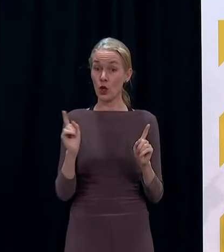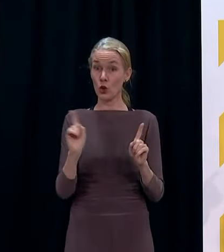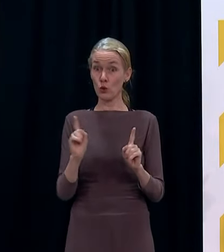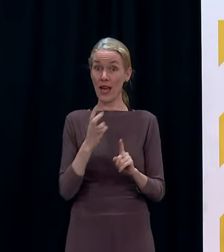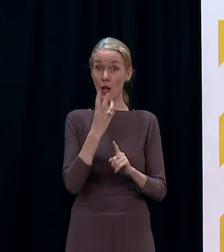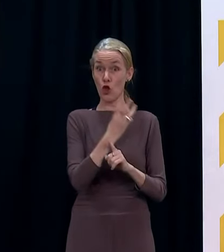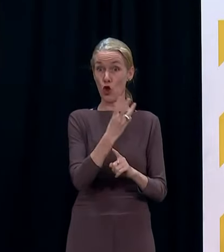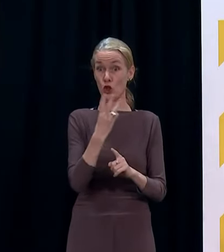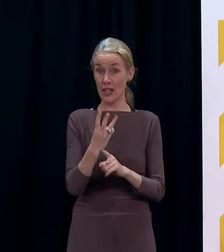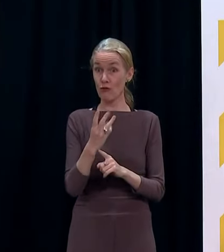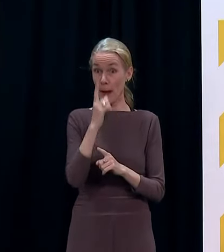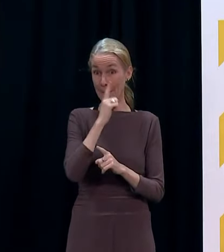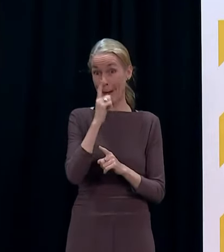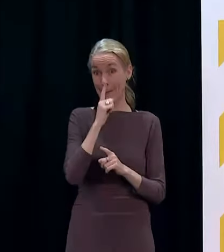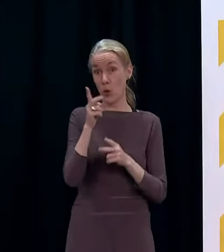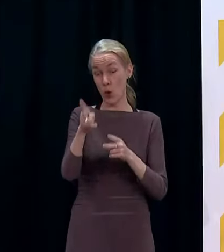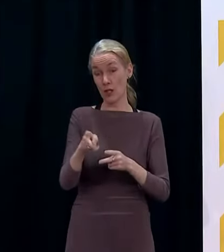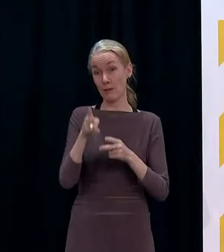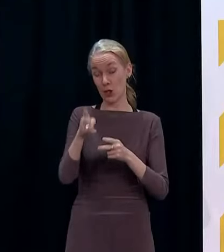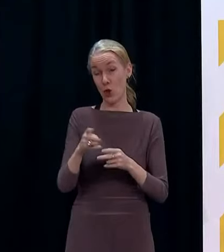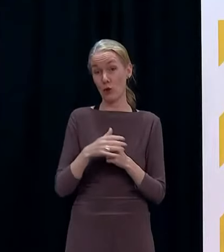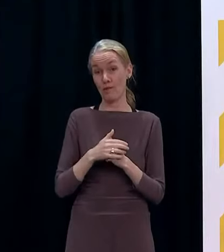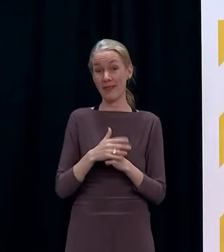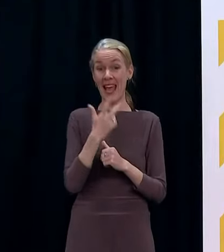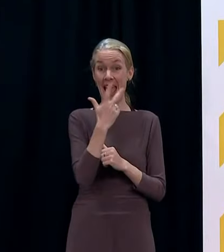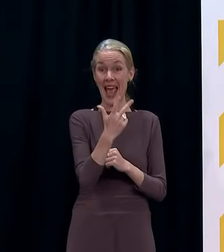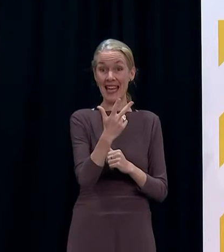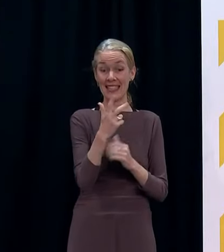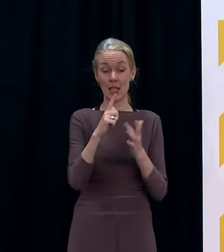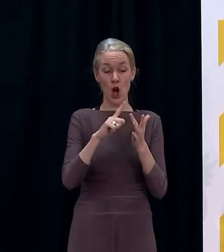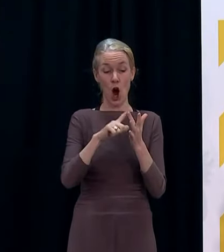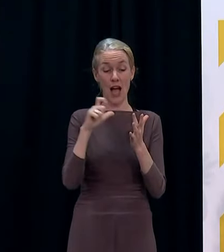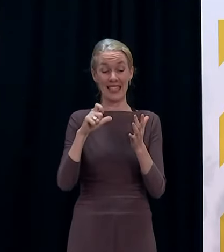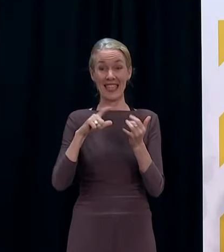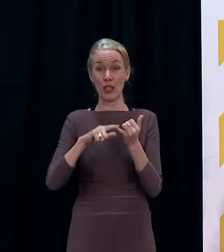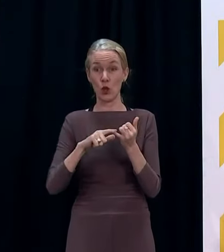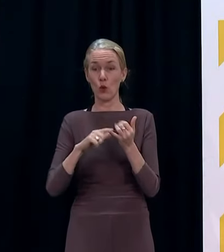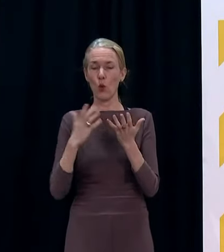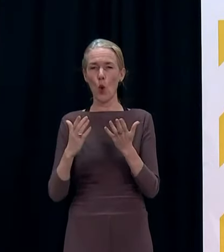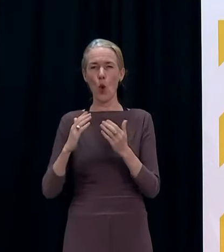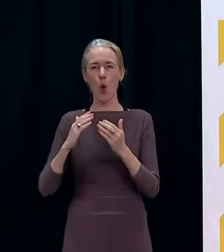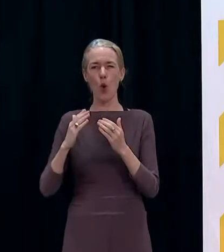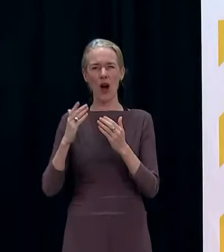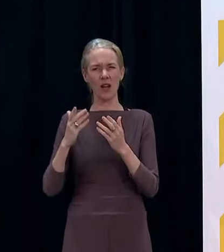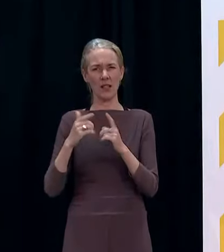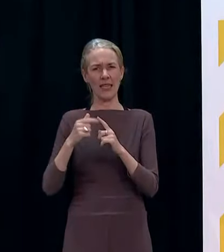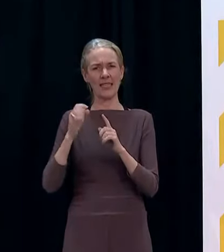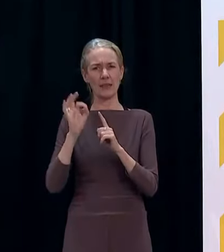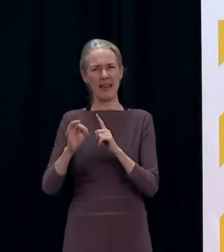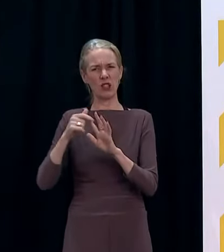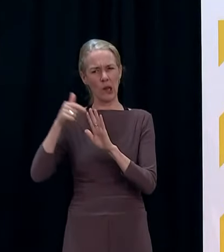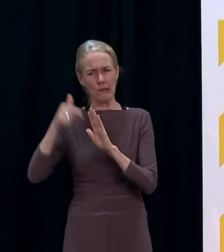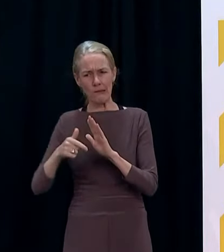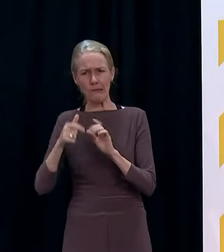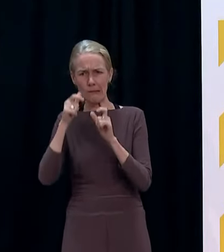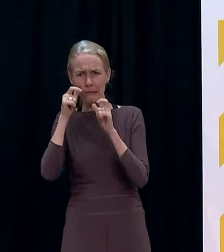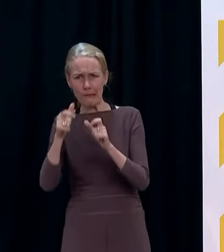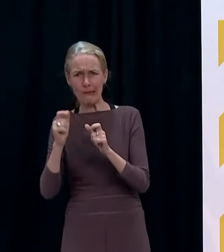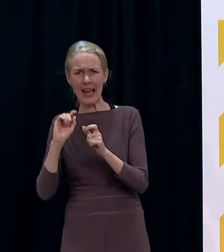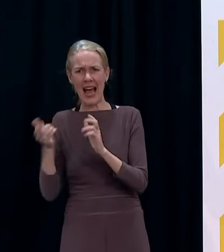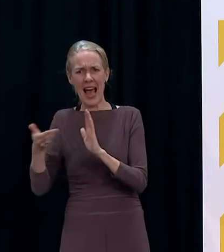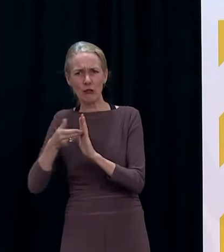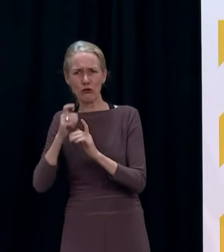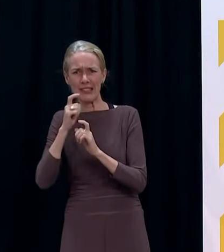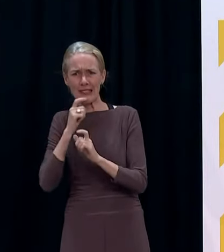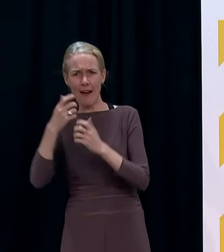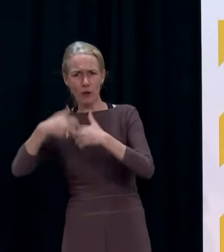in ICU or high dependency unit, and of those, 2 are being ventilated. These